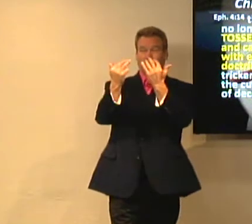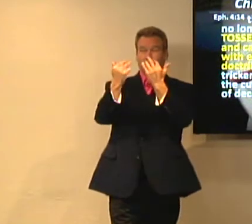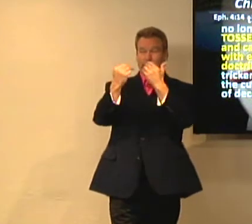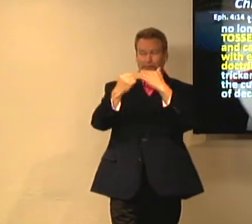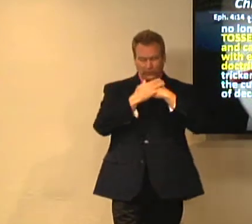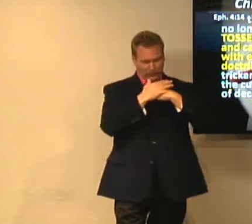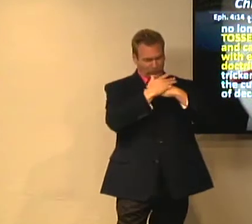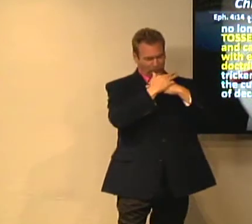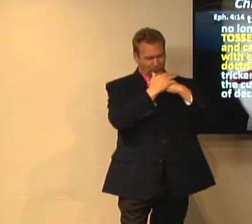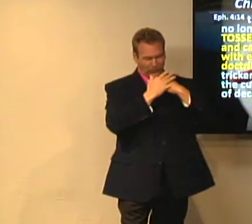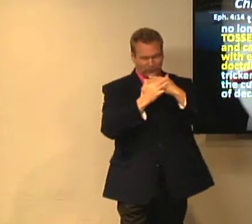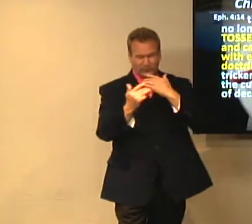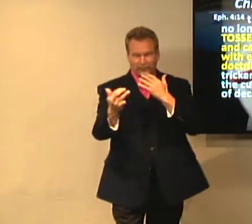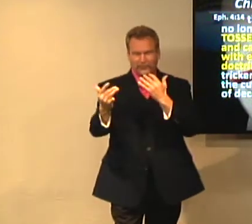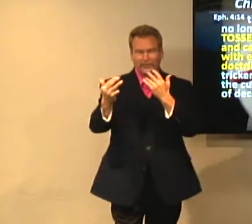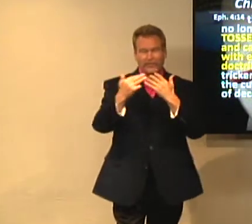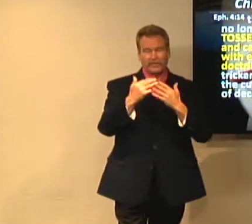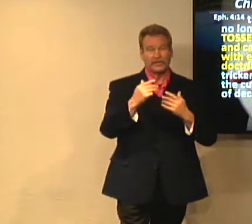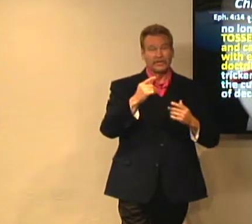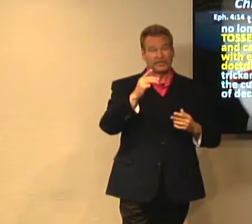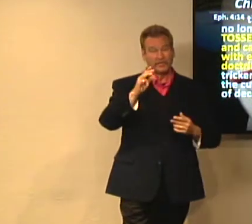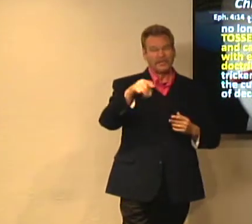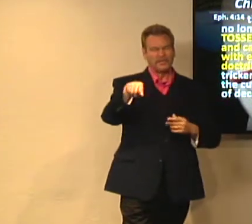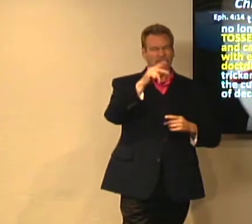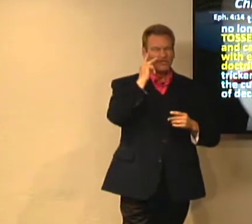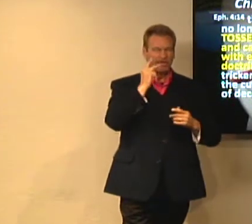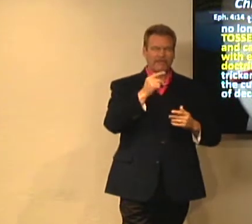waves coming in on the sand and rolling back and forth.